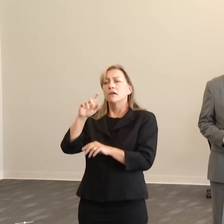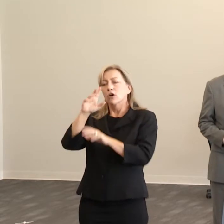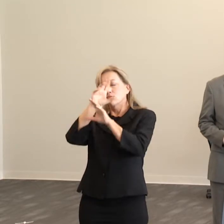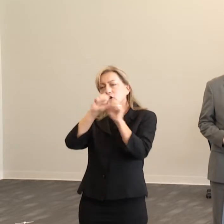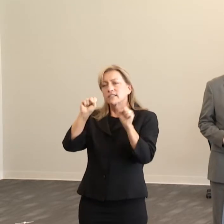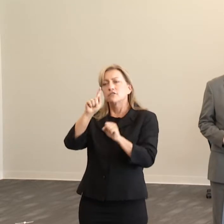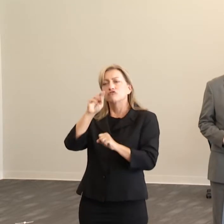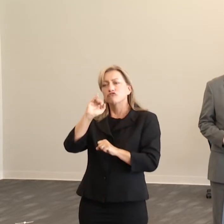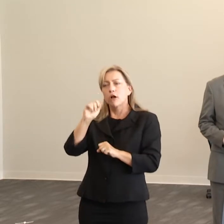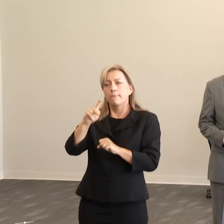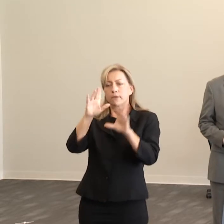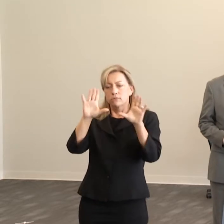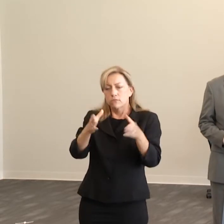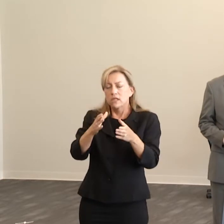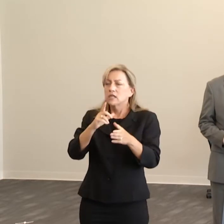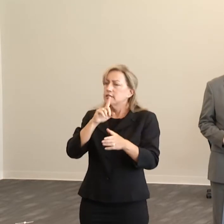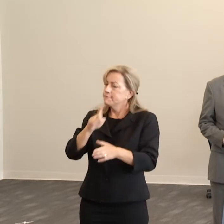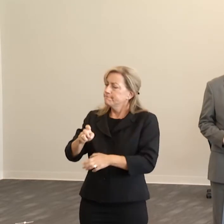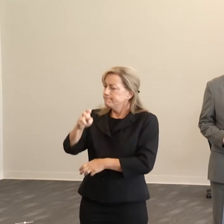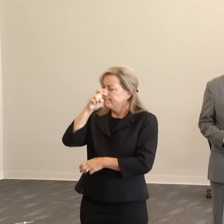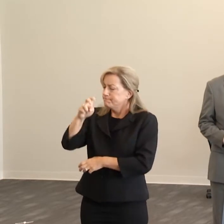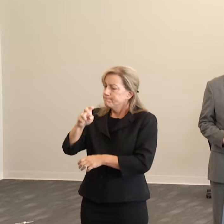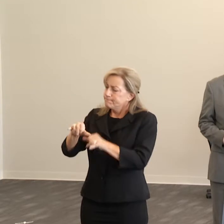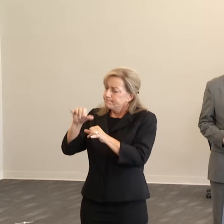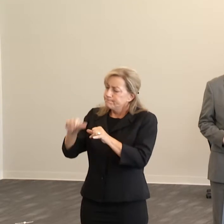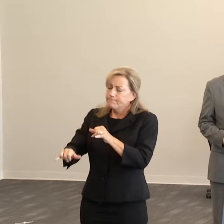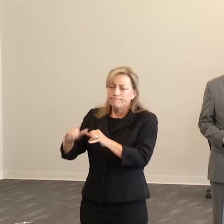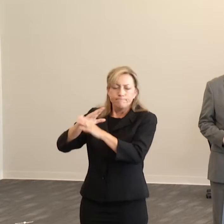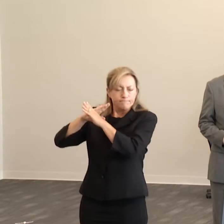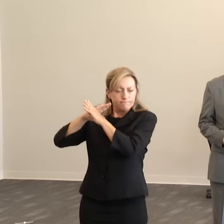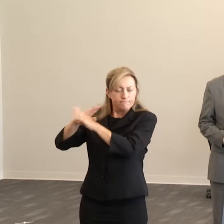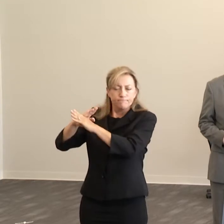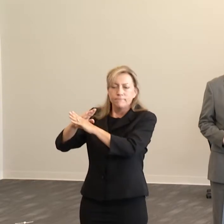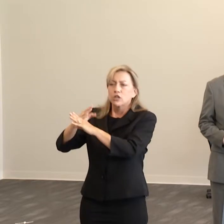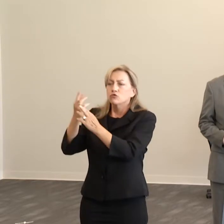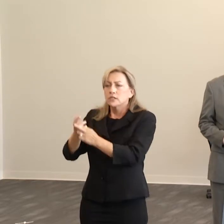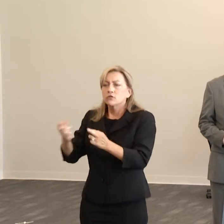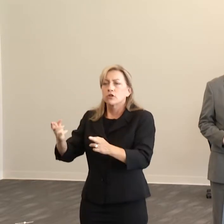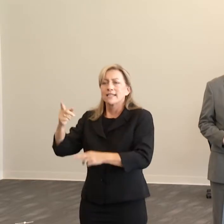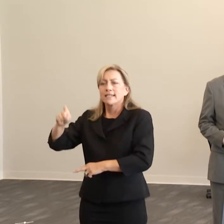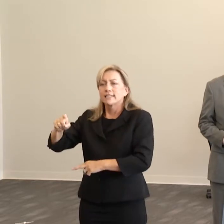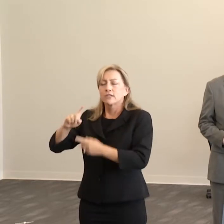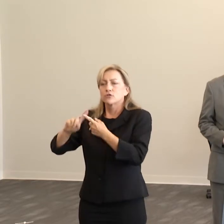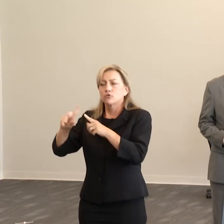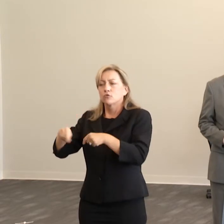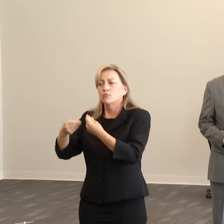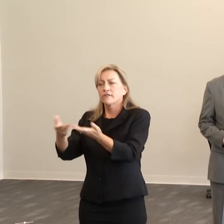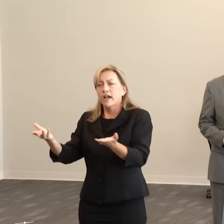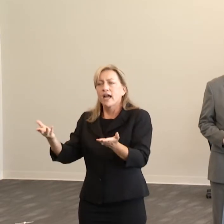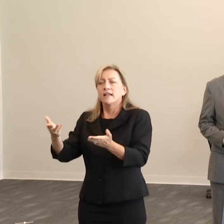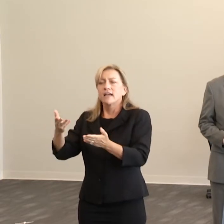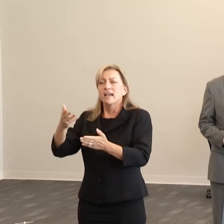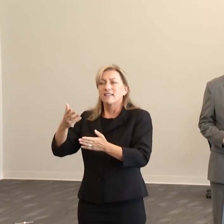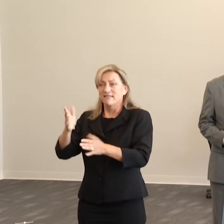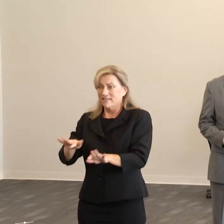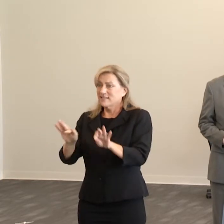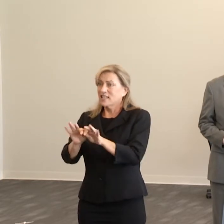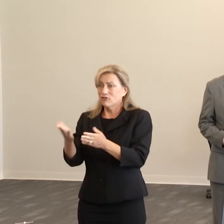its dedication to block the resources necessary to provide this essential service, mail